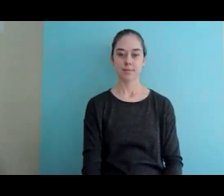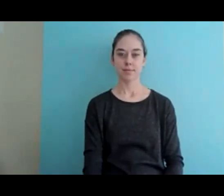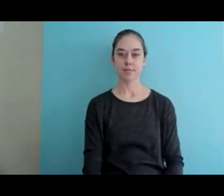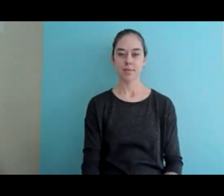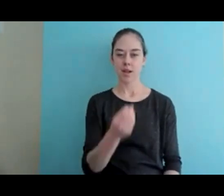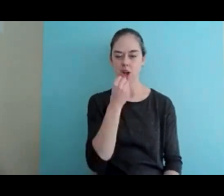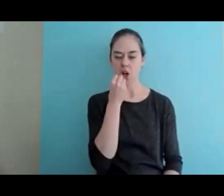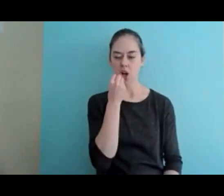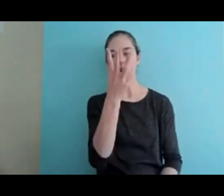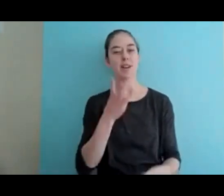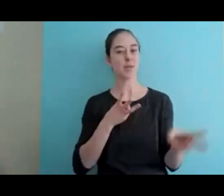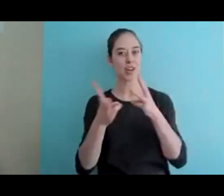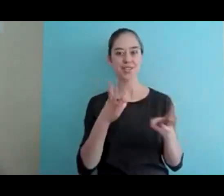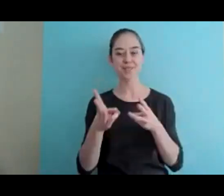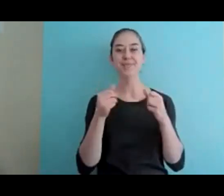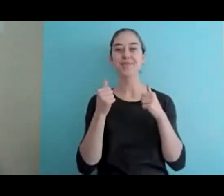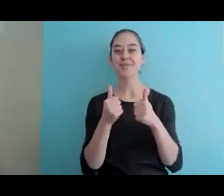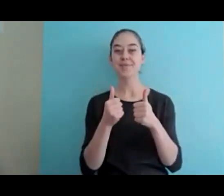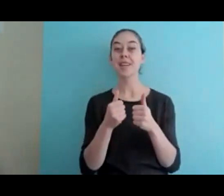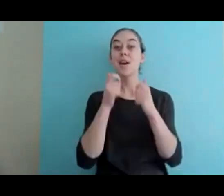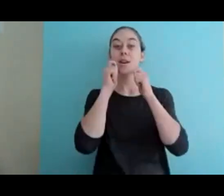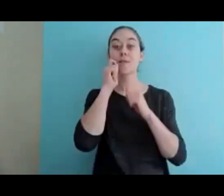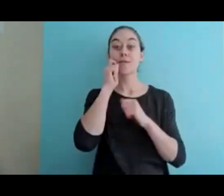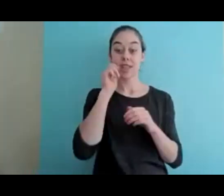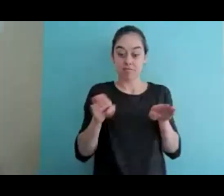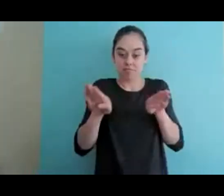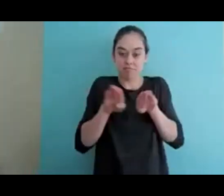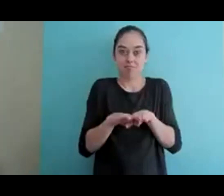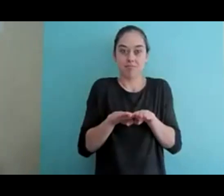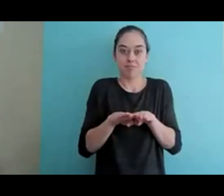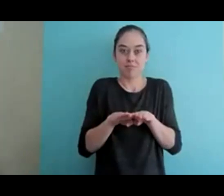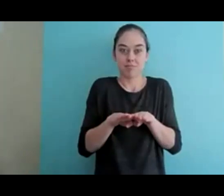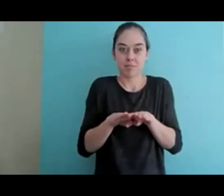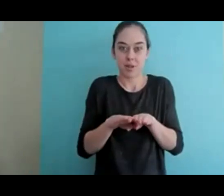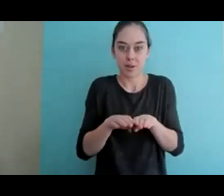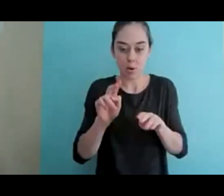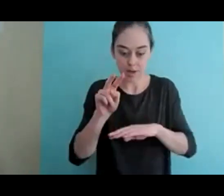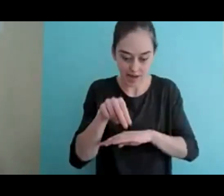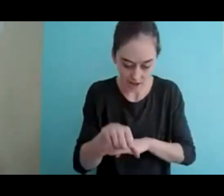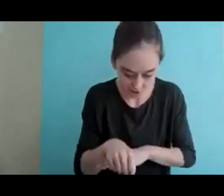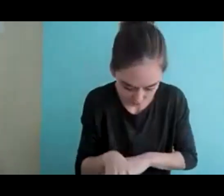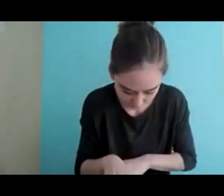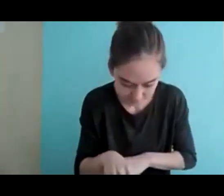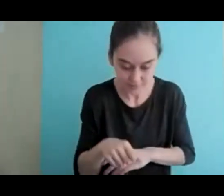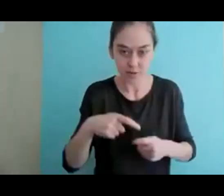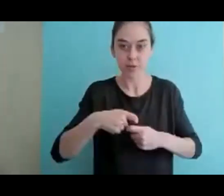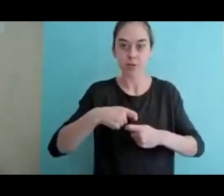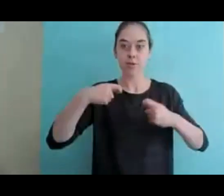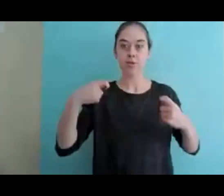Lovely work, lovely work. 2 feet together. Down and hold. Stretch your hamstring.